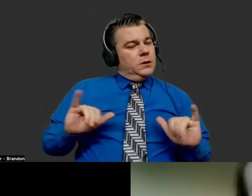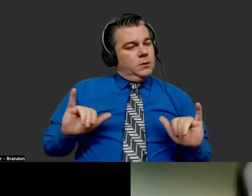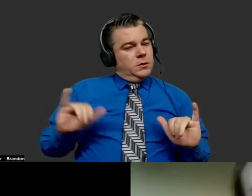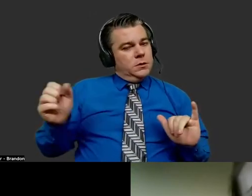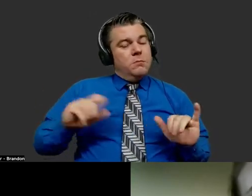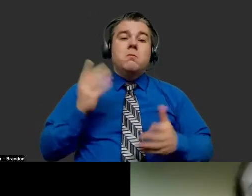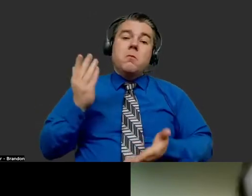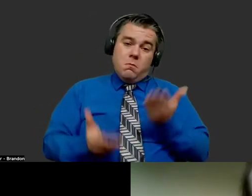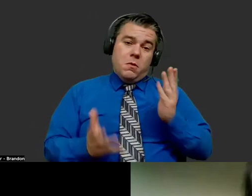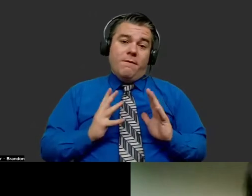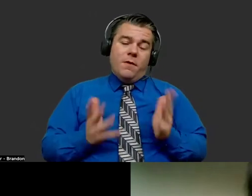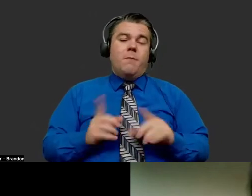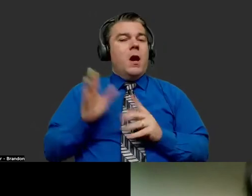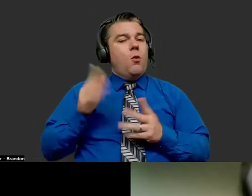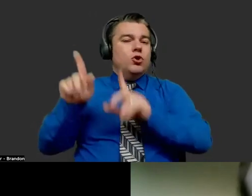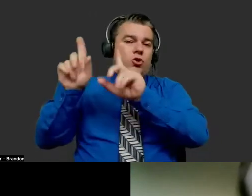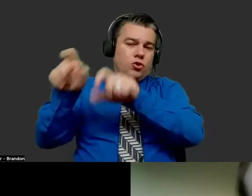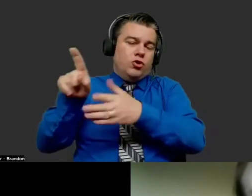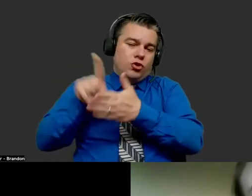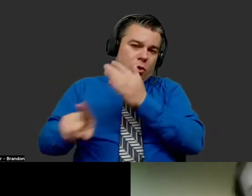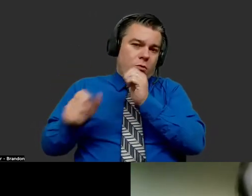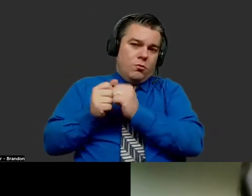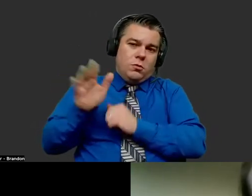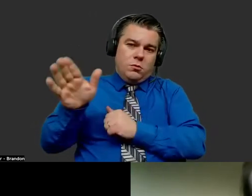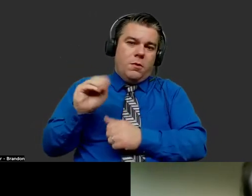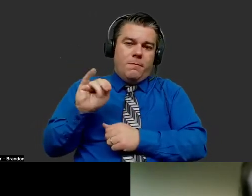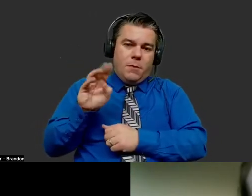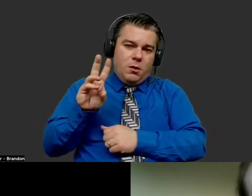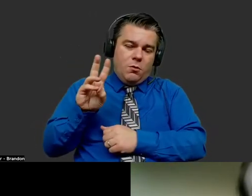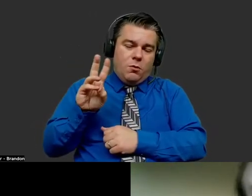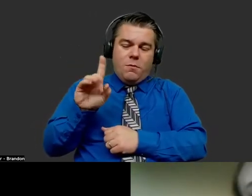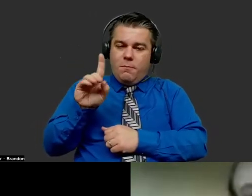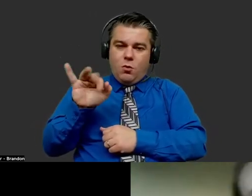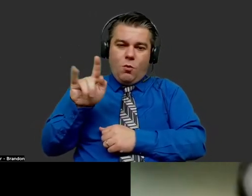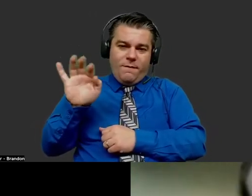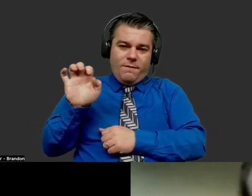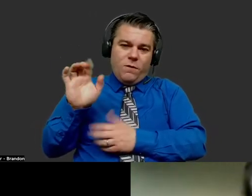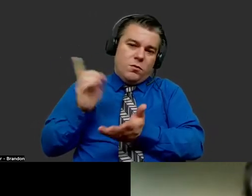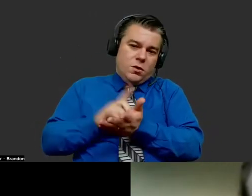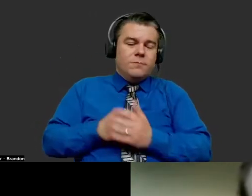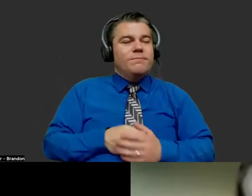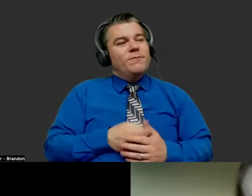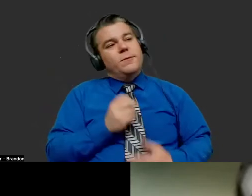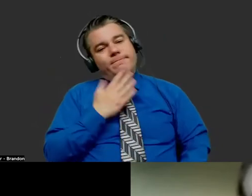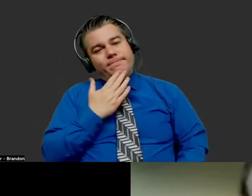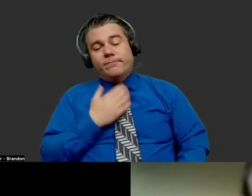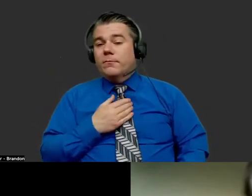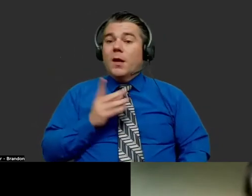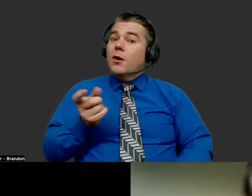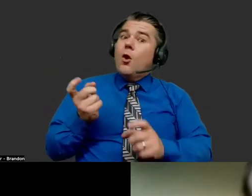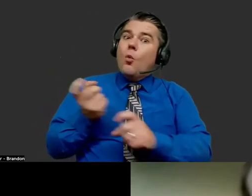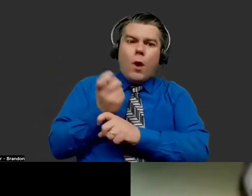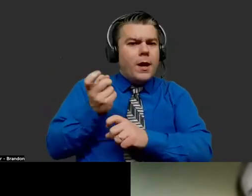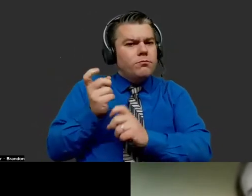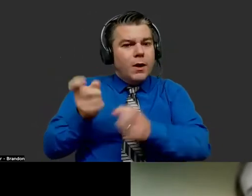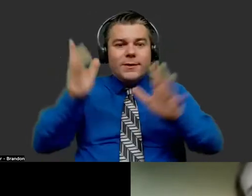fine. But I would run that through your midwife or your doctor. Okay, thanks. And you win a prize. I have another